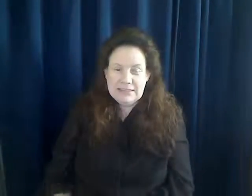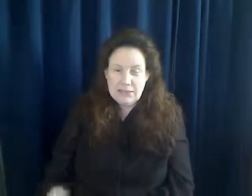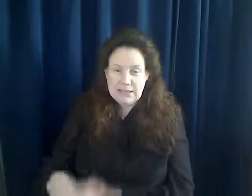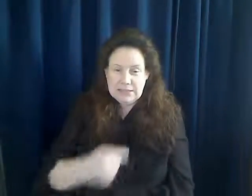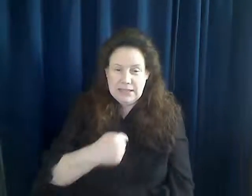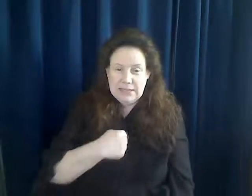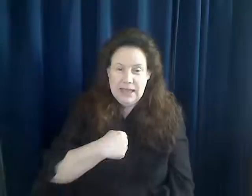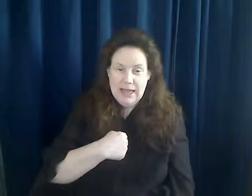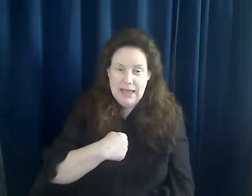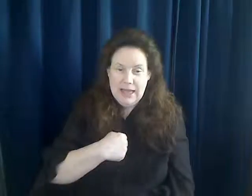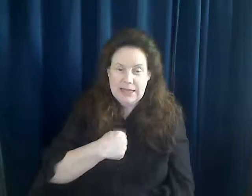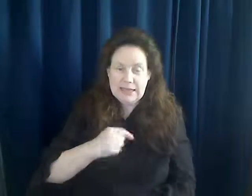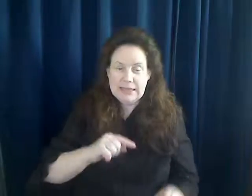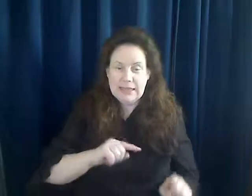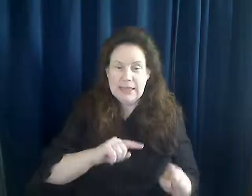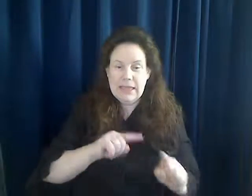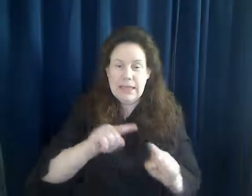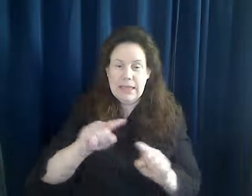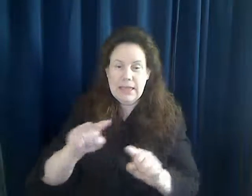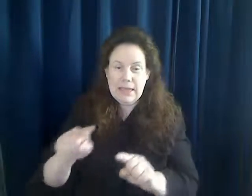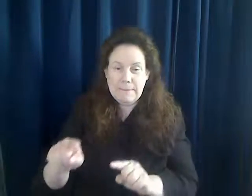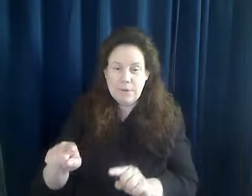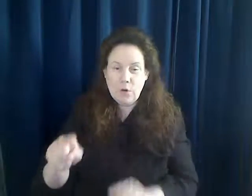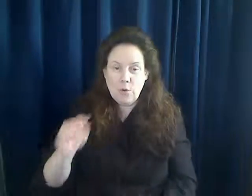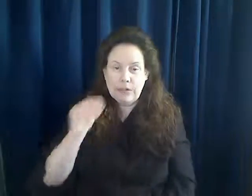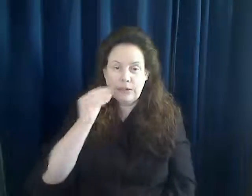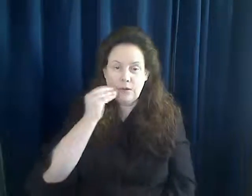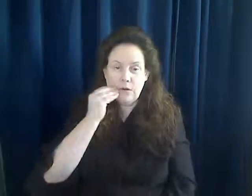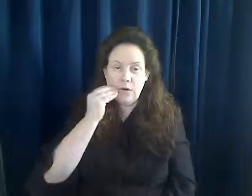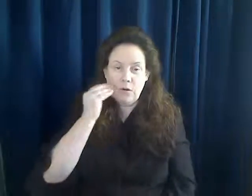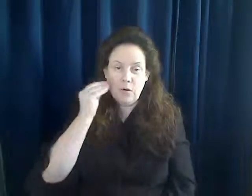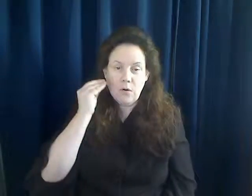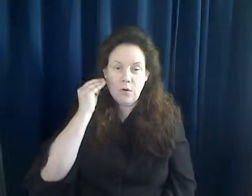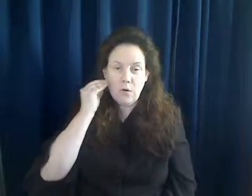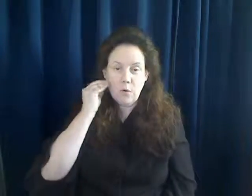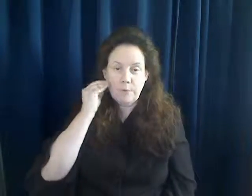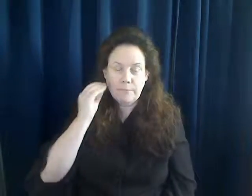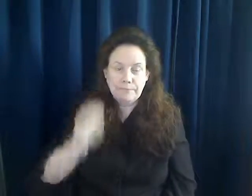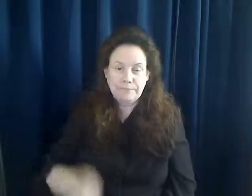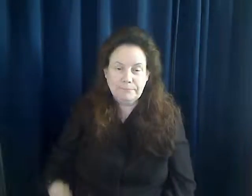So I signed, I am going home.